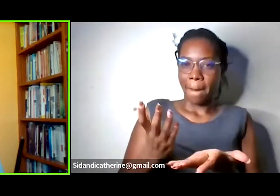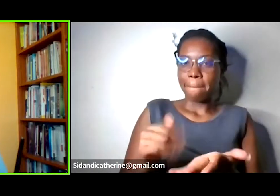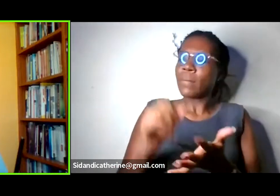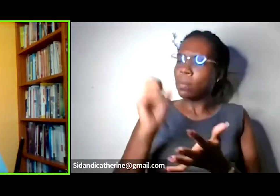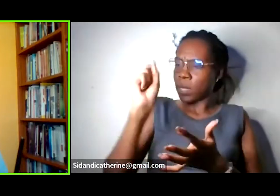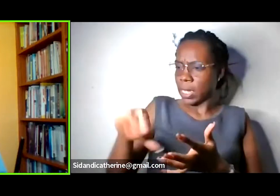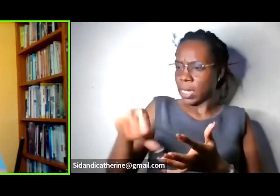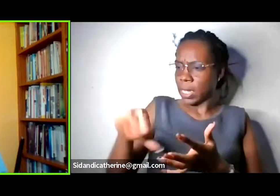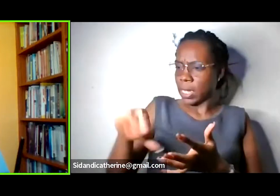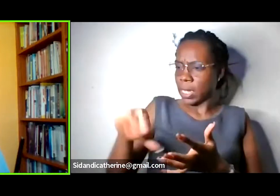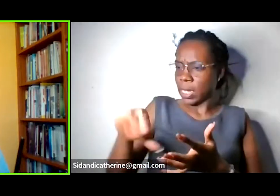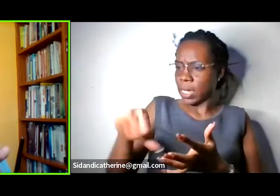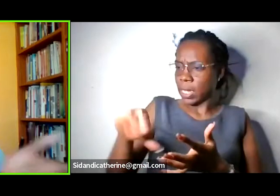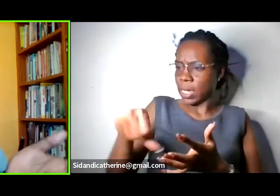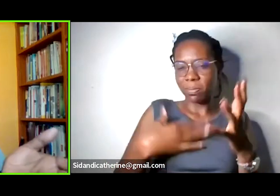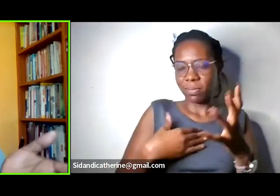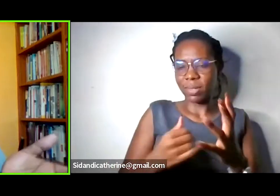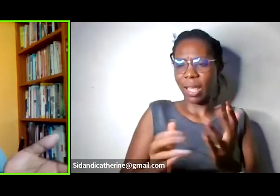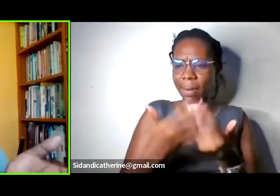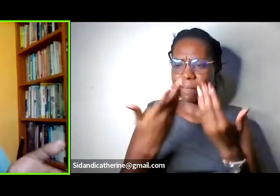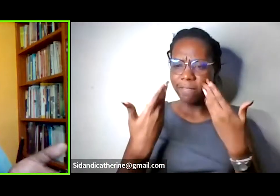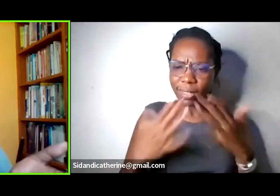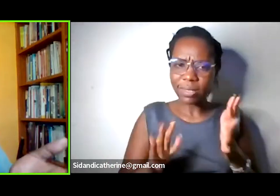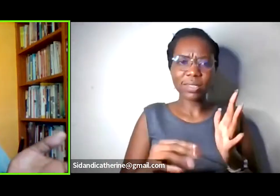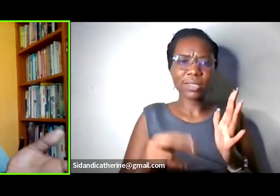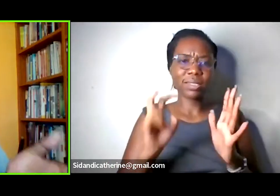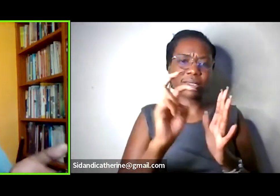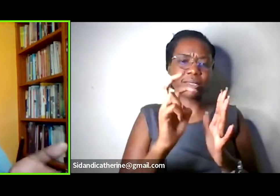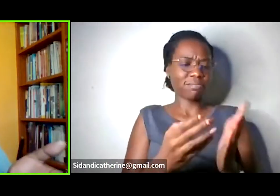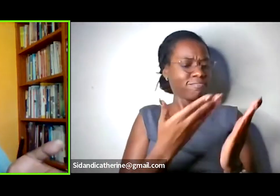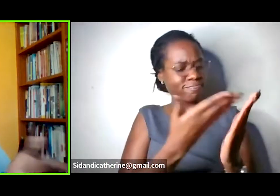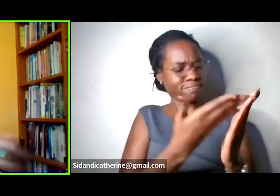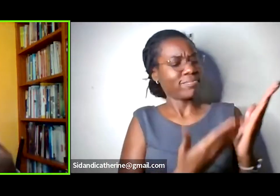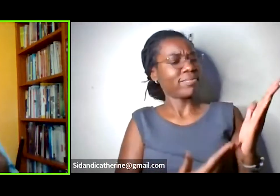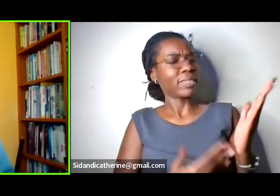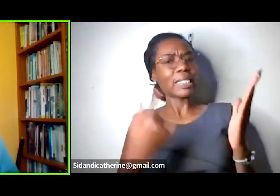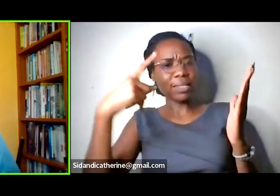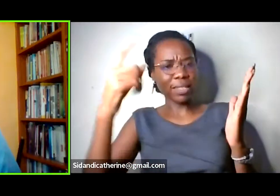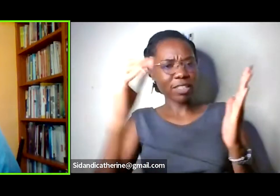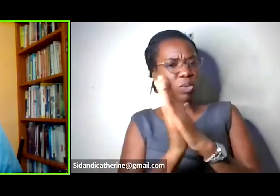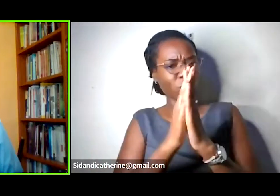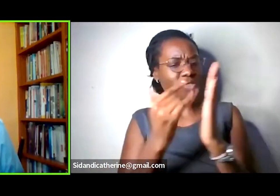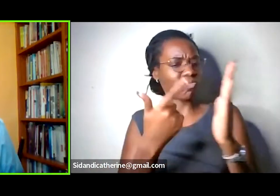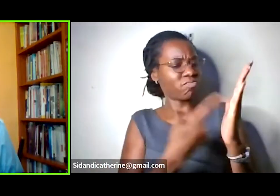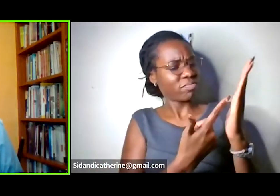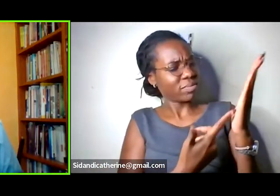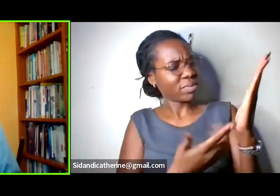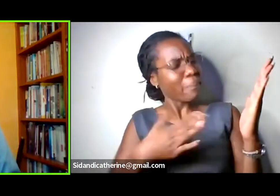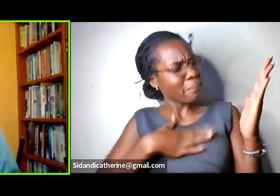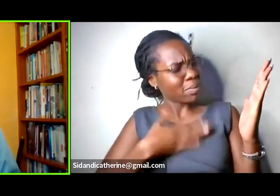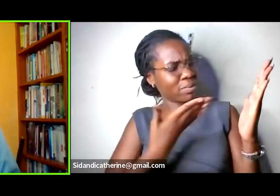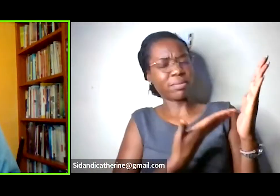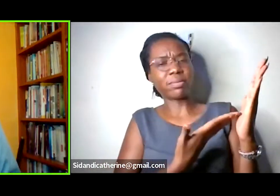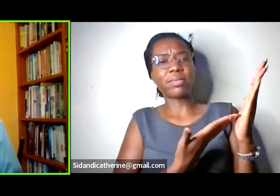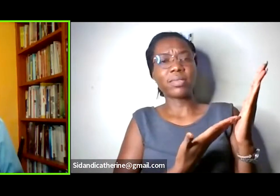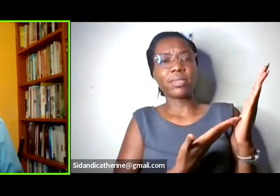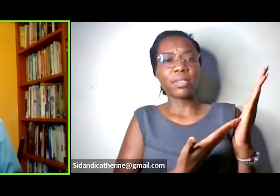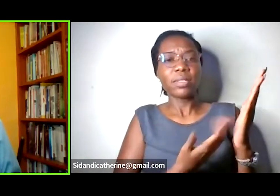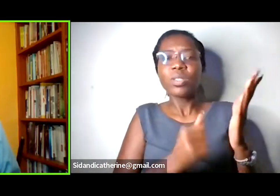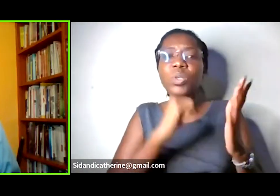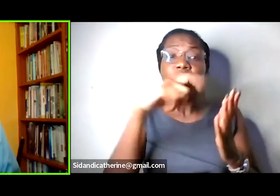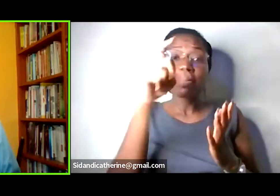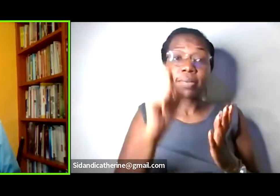you're authentic that the customer says, yeah, I think it's true. You're for real.